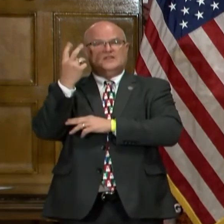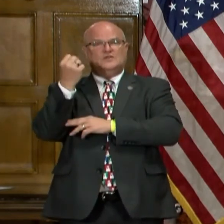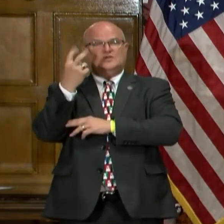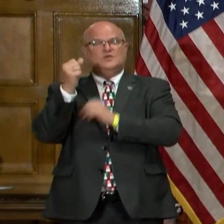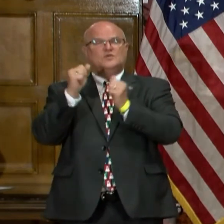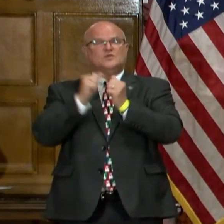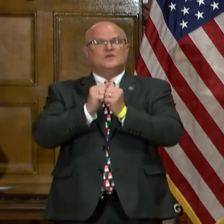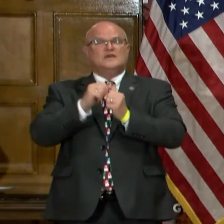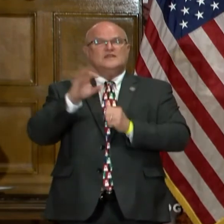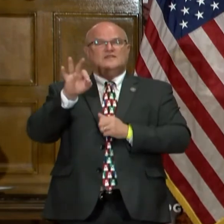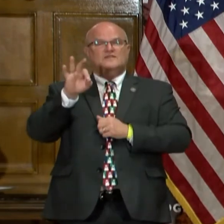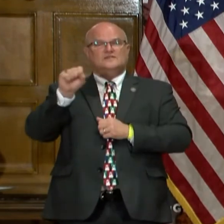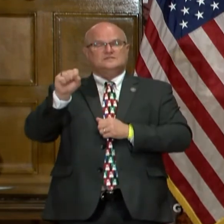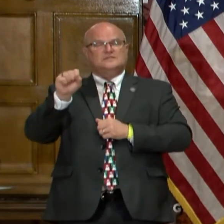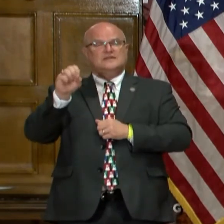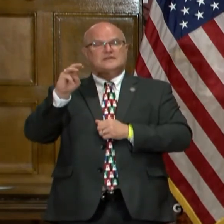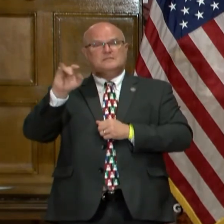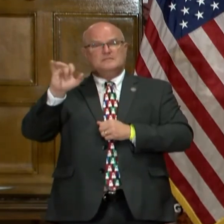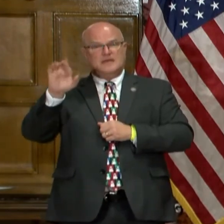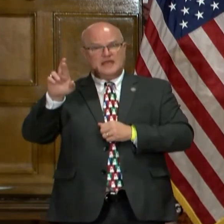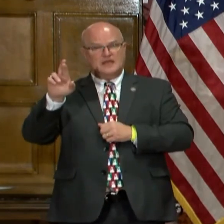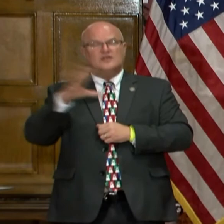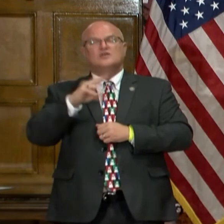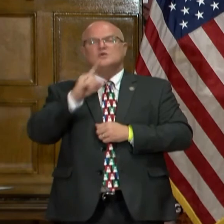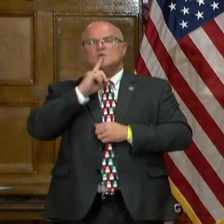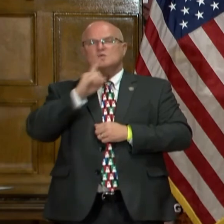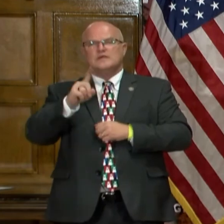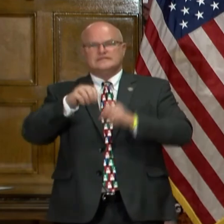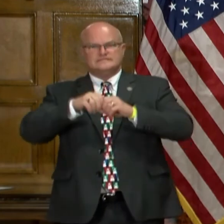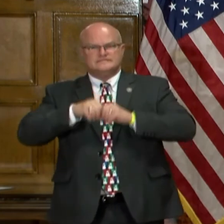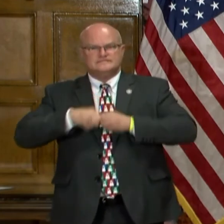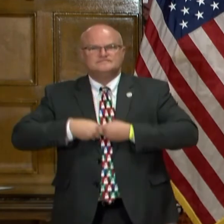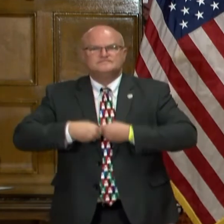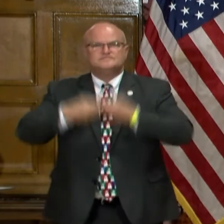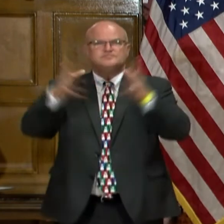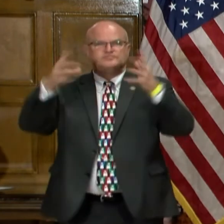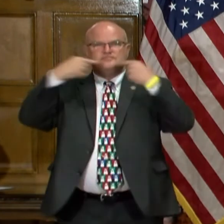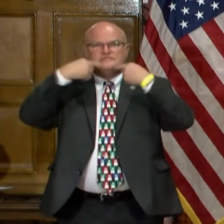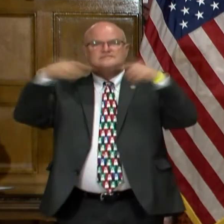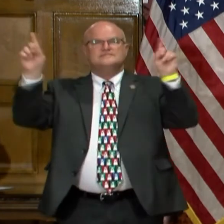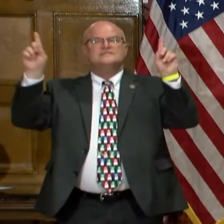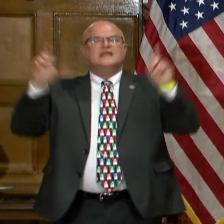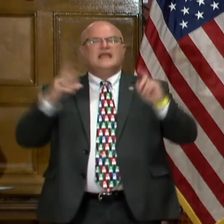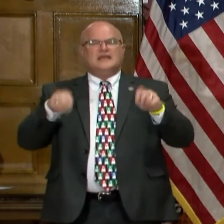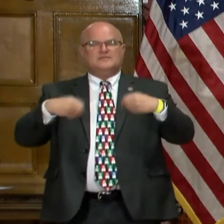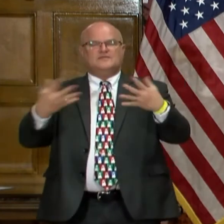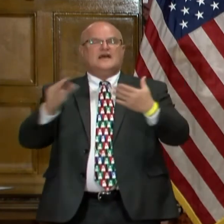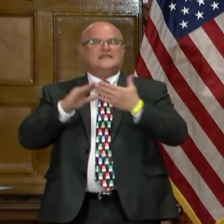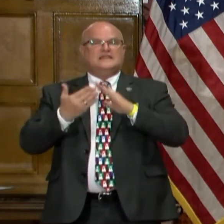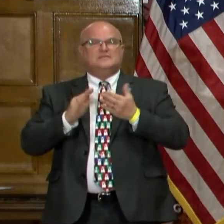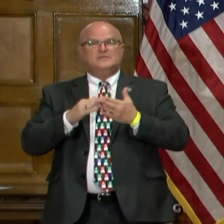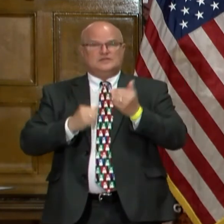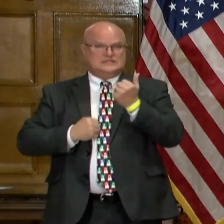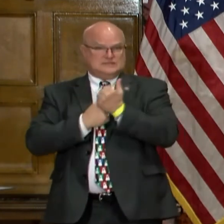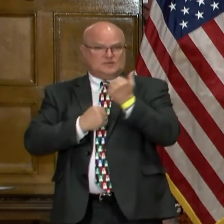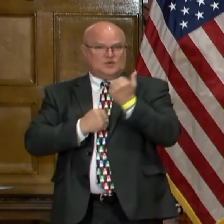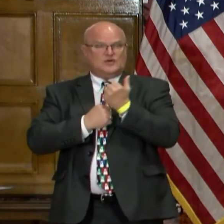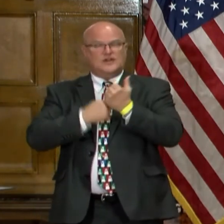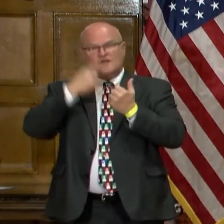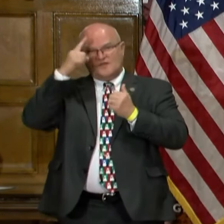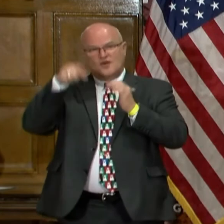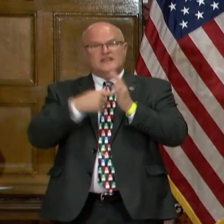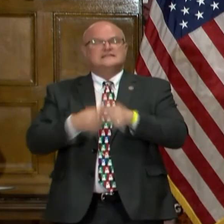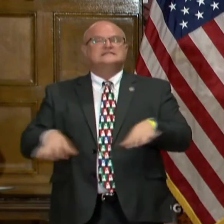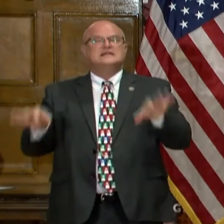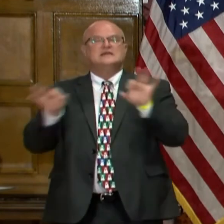city of Fort Smith to really spread the word and to provide that community backing for this